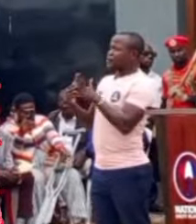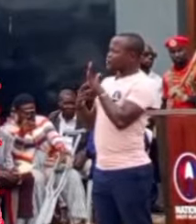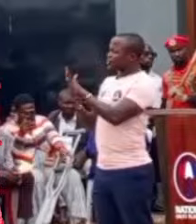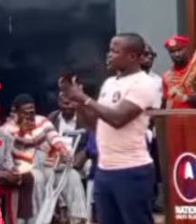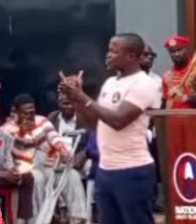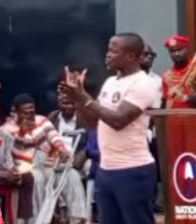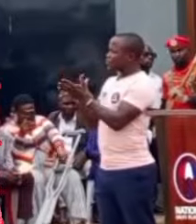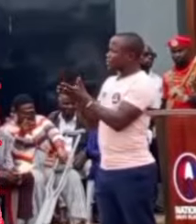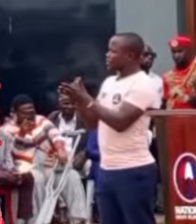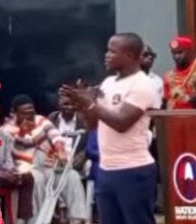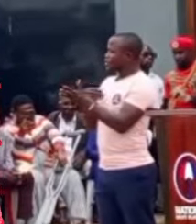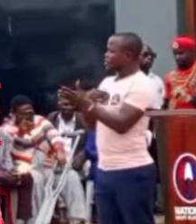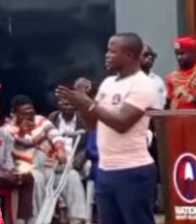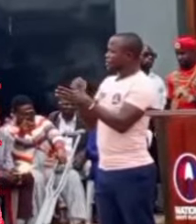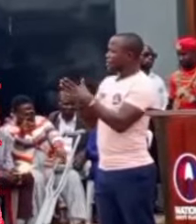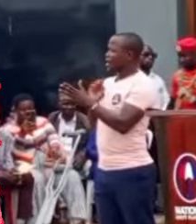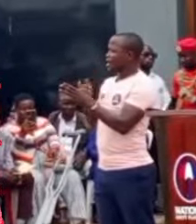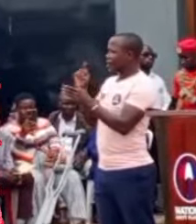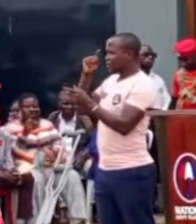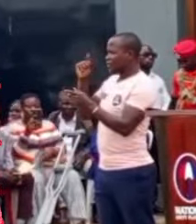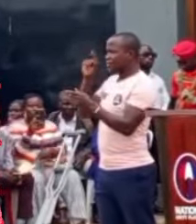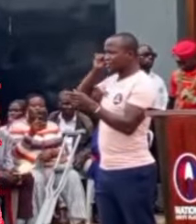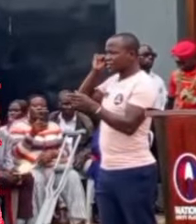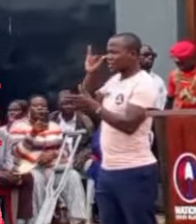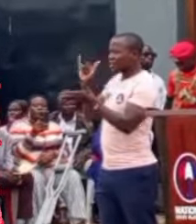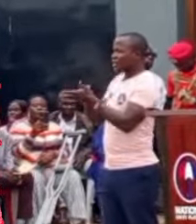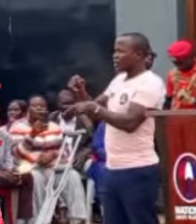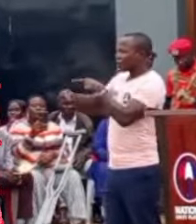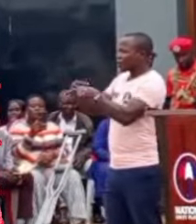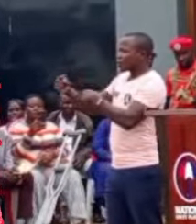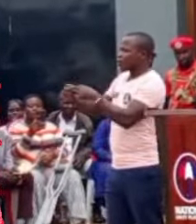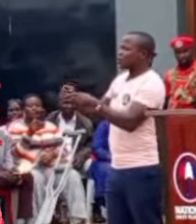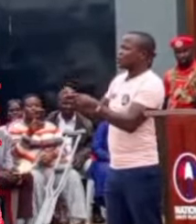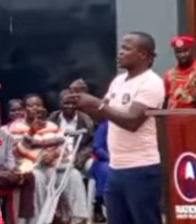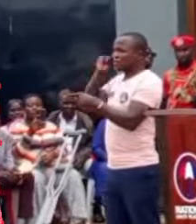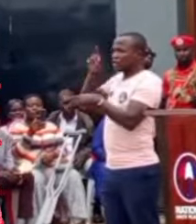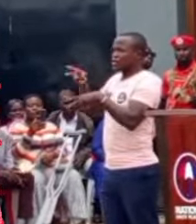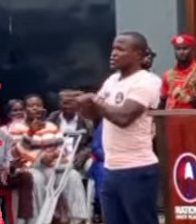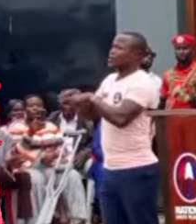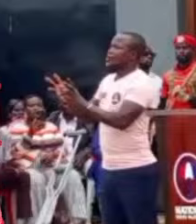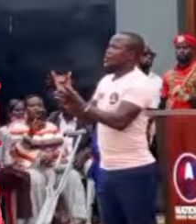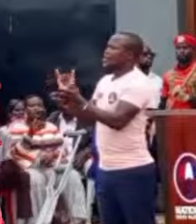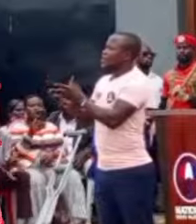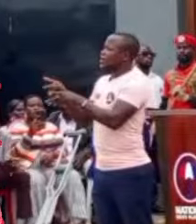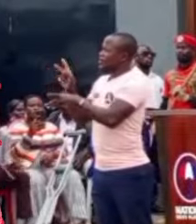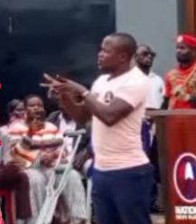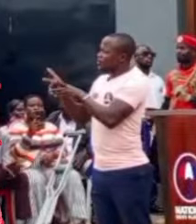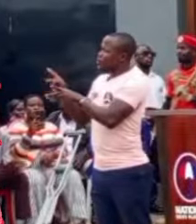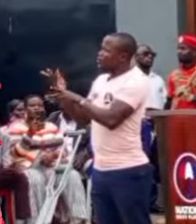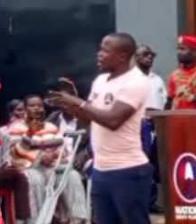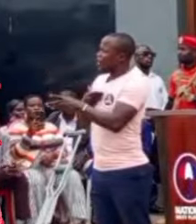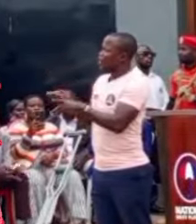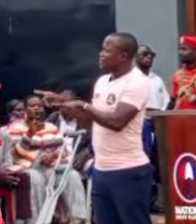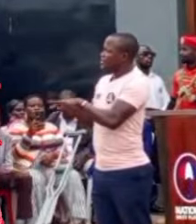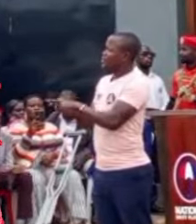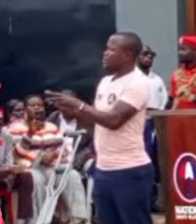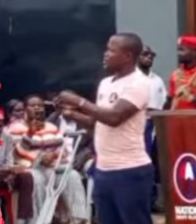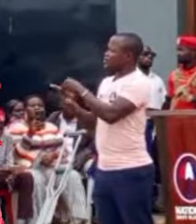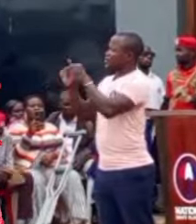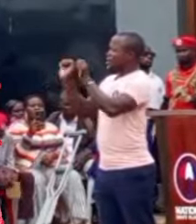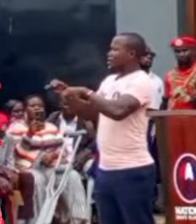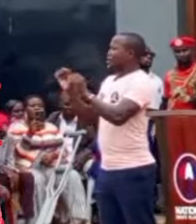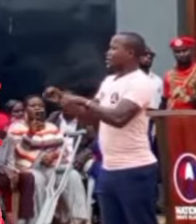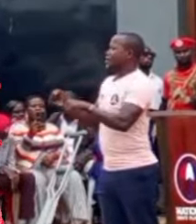Ekikulaga mu ndowooza gye tulowooza era tukyalowooza bwetyo, tukyagenda maaso nga tulowooza bwetutyo. Tulowooza bwetutyo kubanga